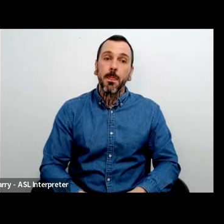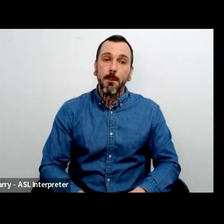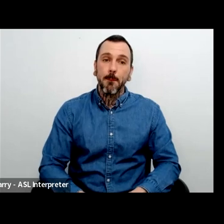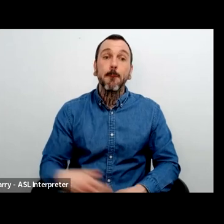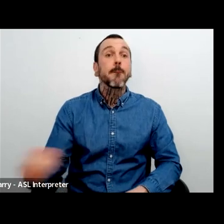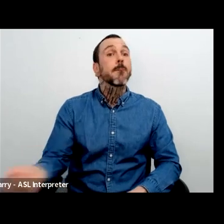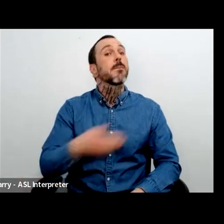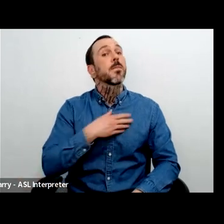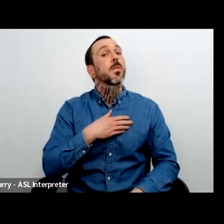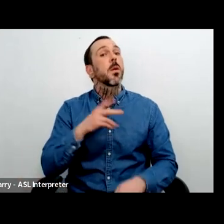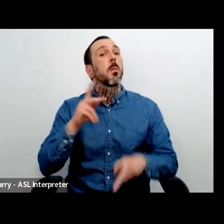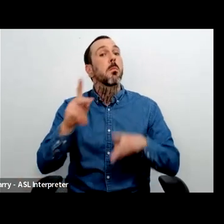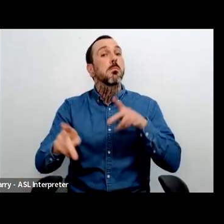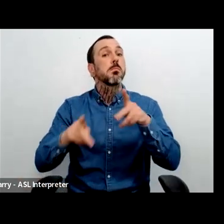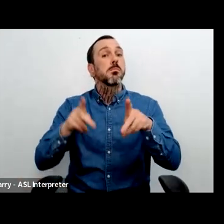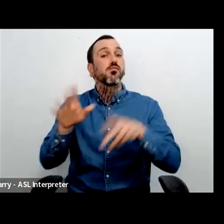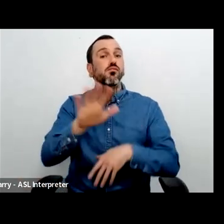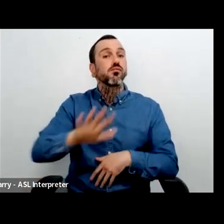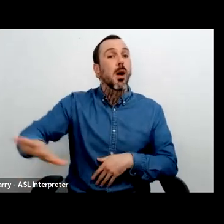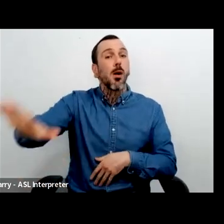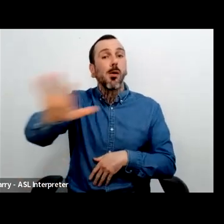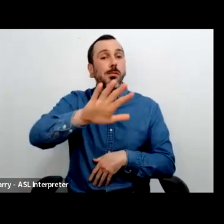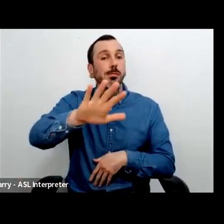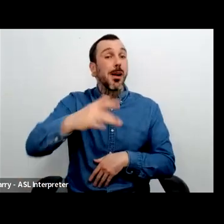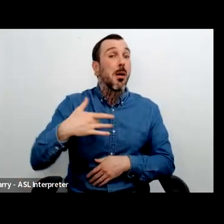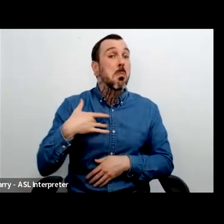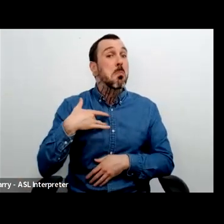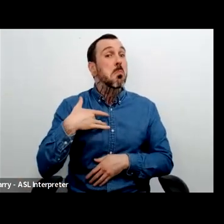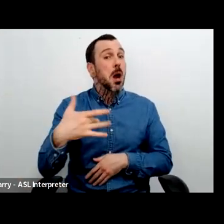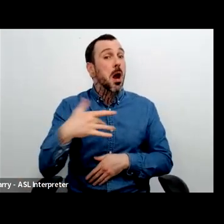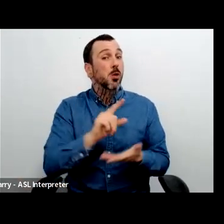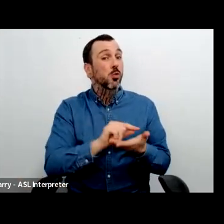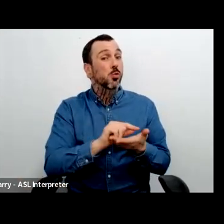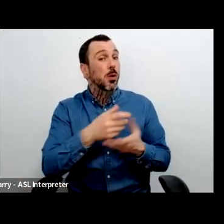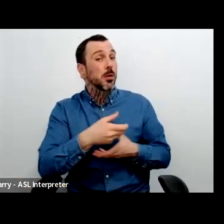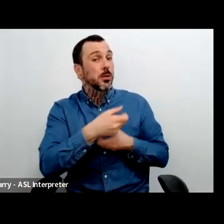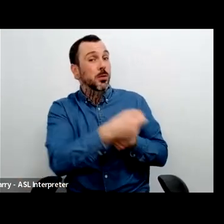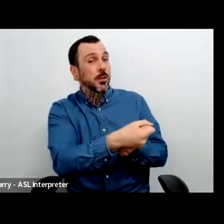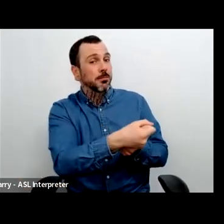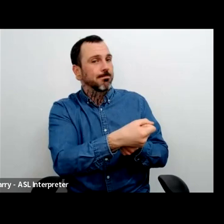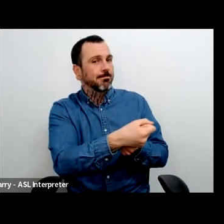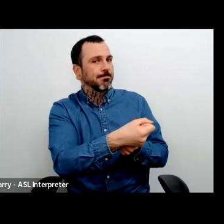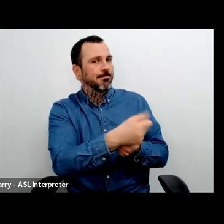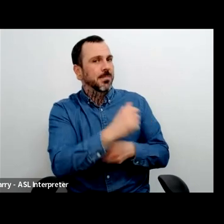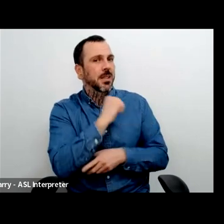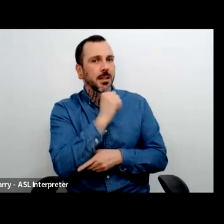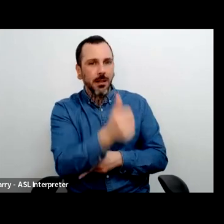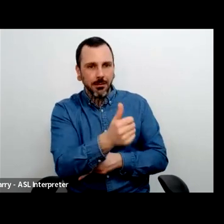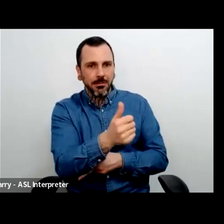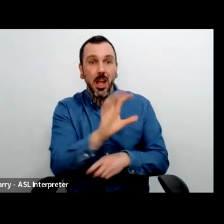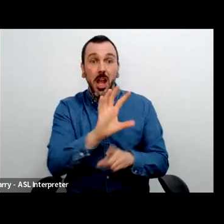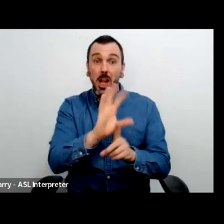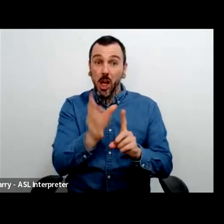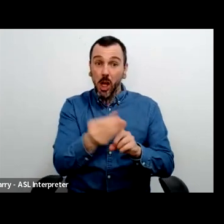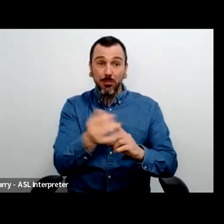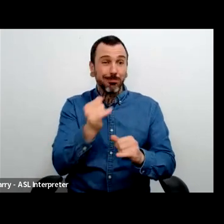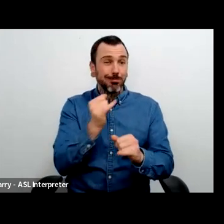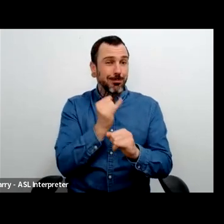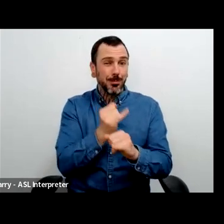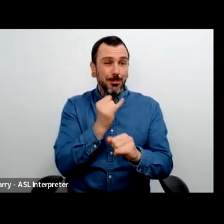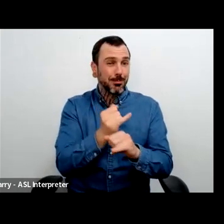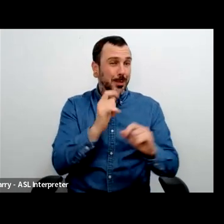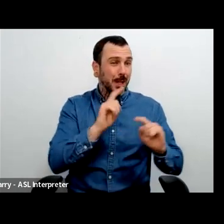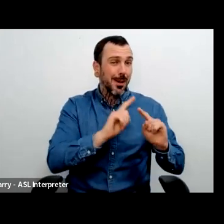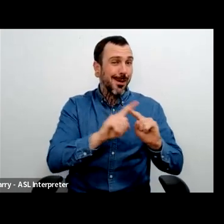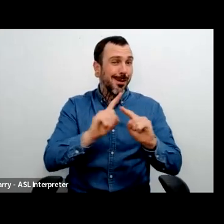in institutions in general, and that includes cultural institutions. And so I